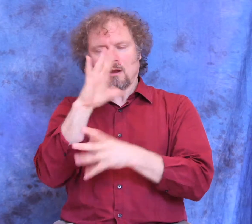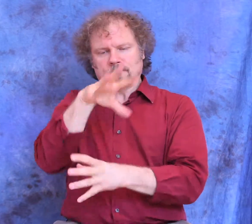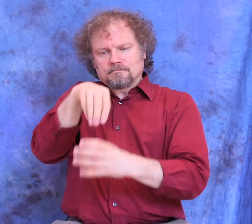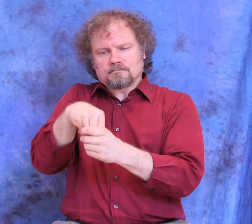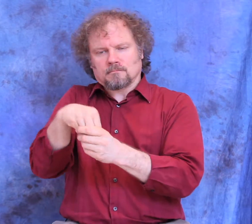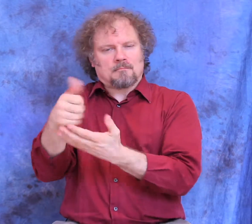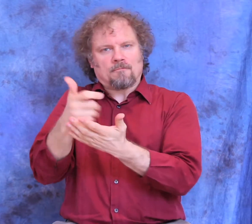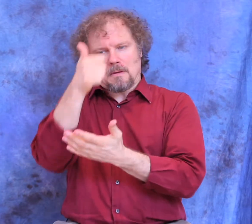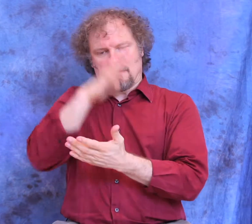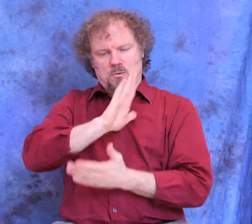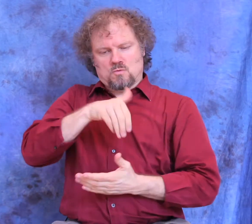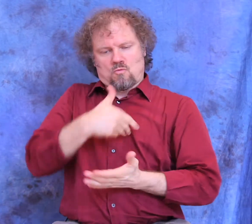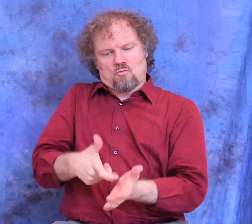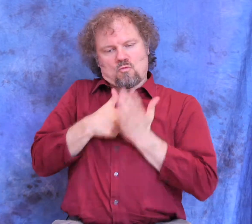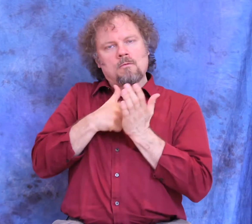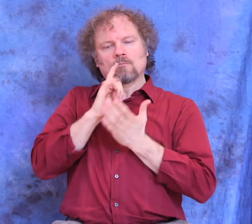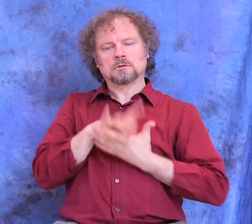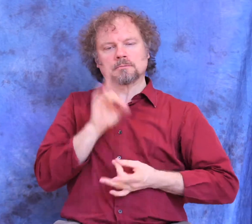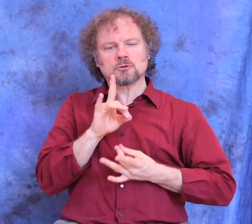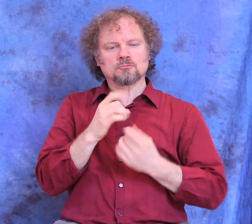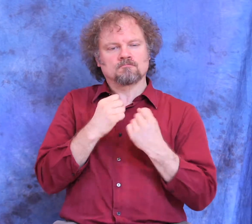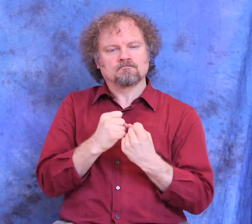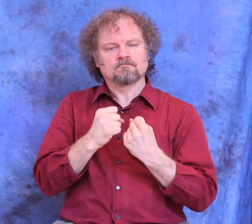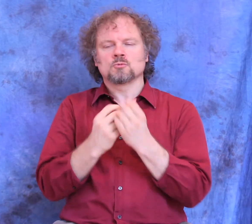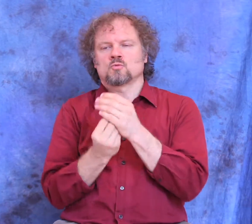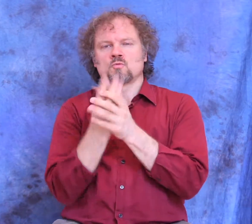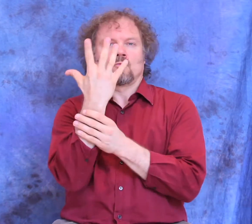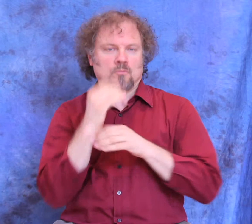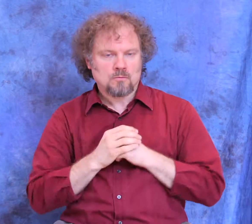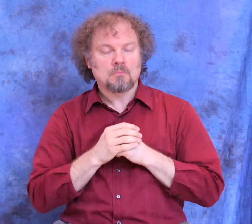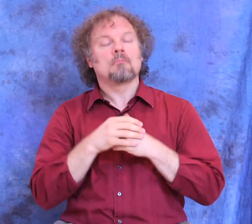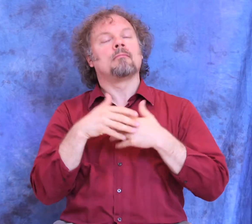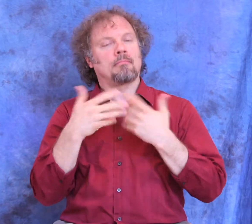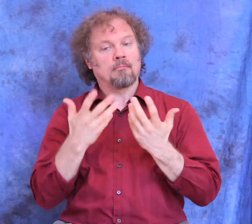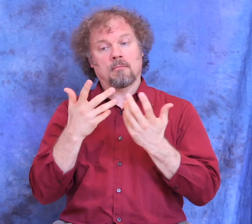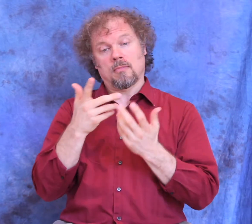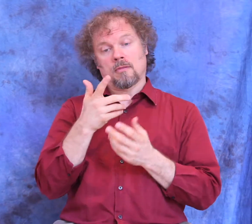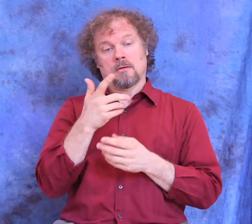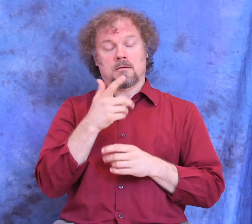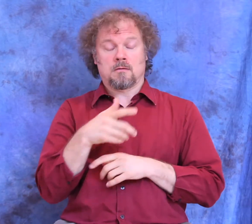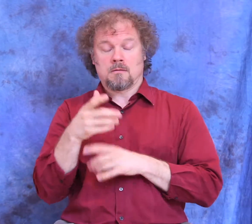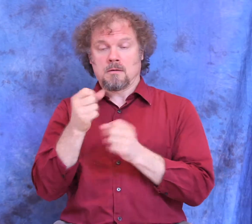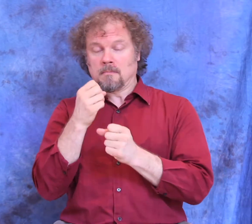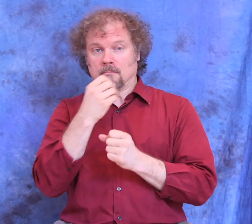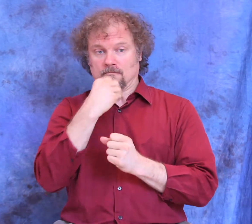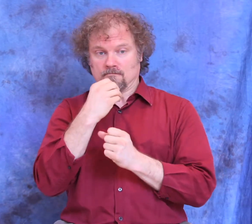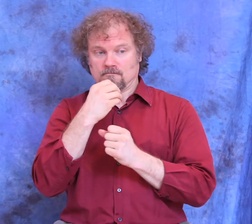man's soul needs for spiritual vitality and growth. Thus, the milk foods of Shavuos allude to the Torah